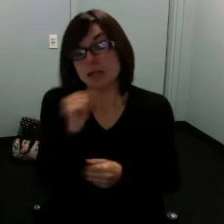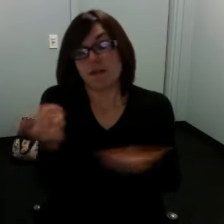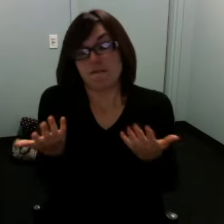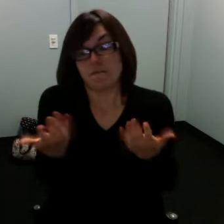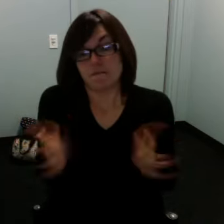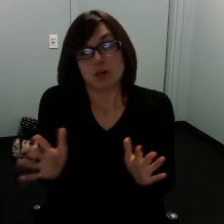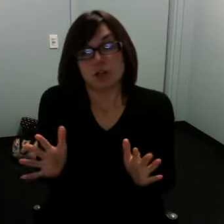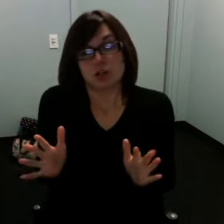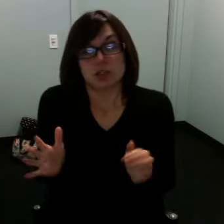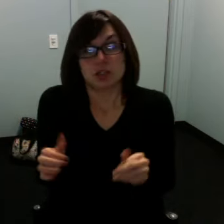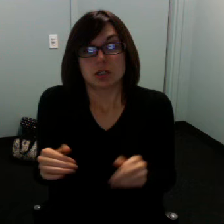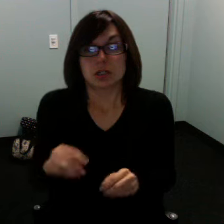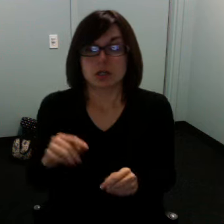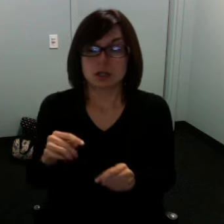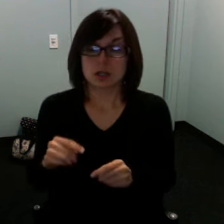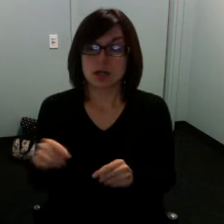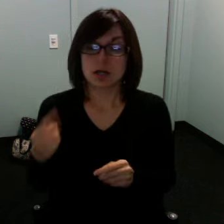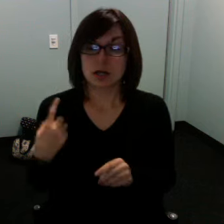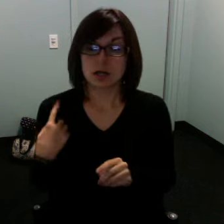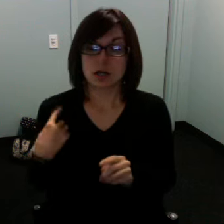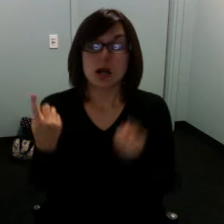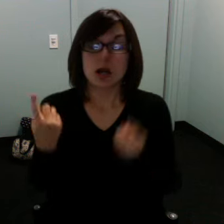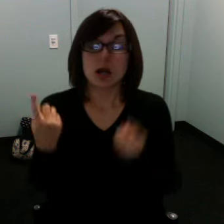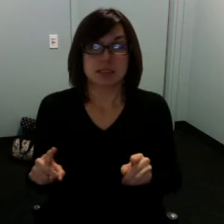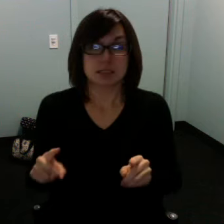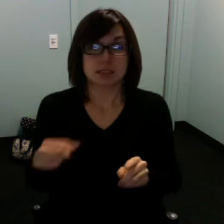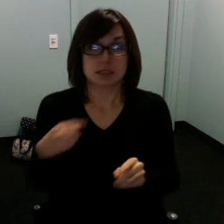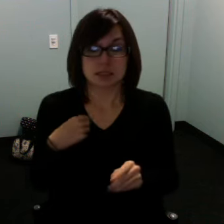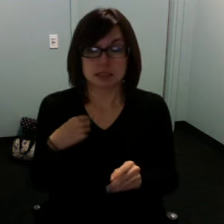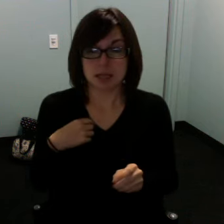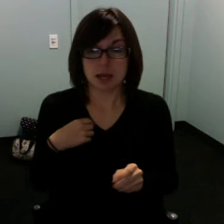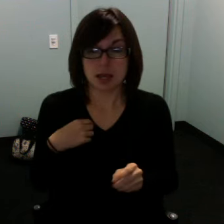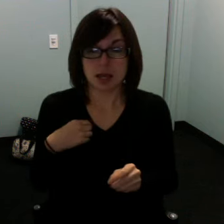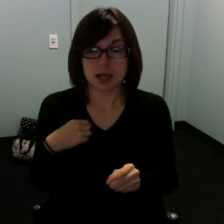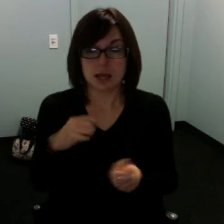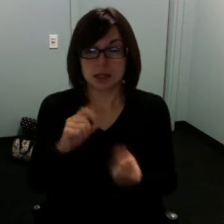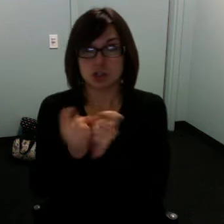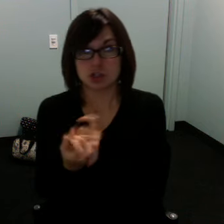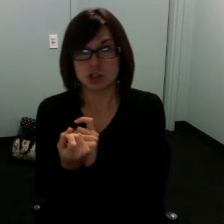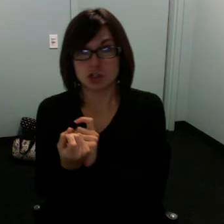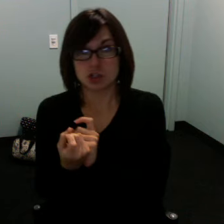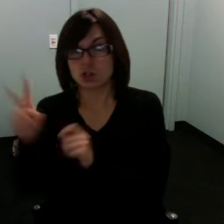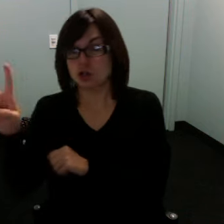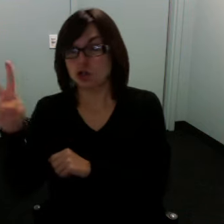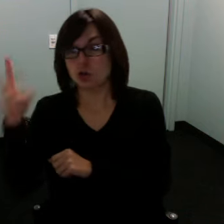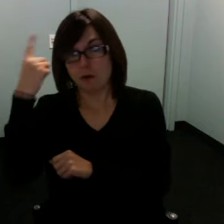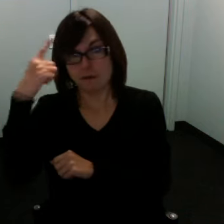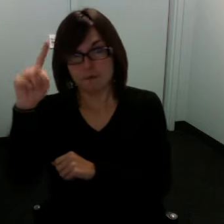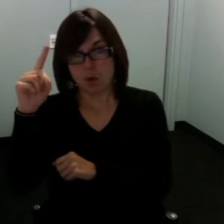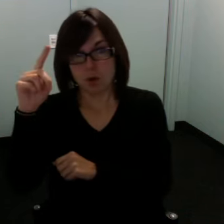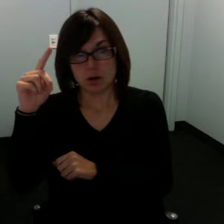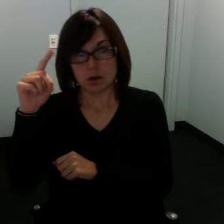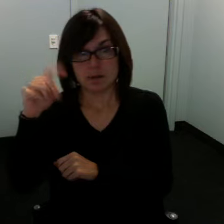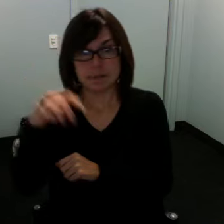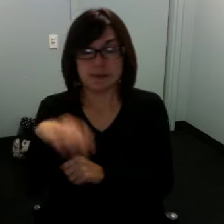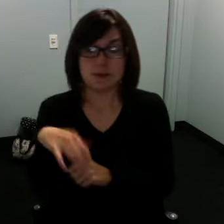make sure I get a true statement there. So in that case, I'm going to plug in 2, negative 1 into the equation y